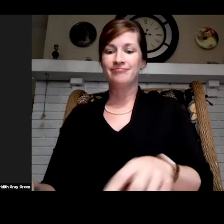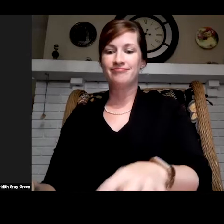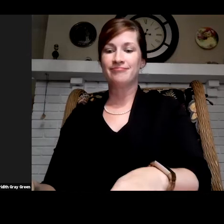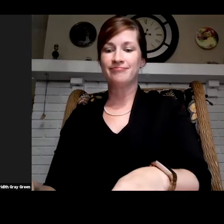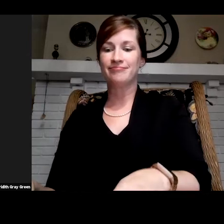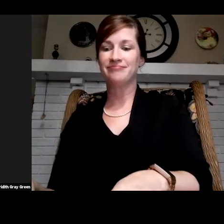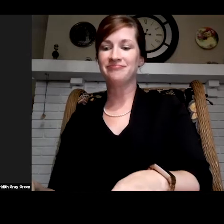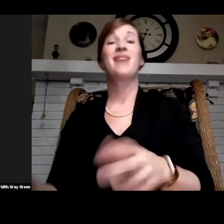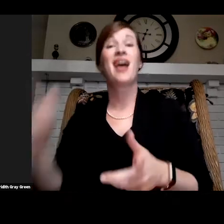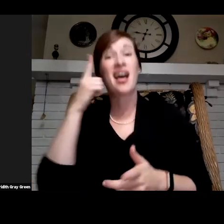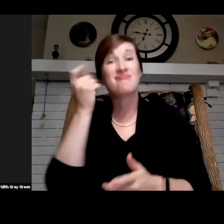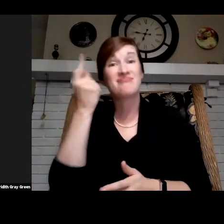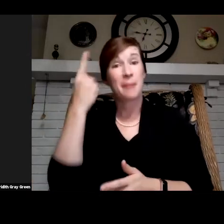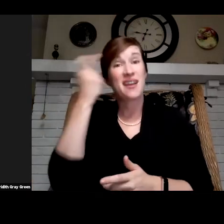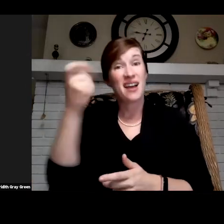tour.